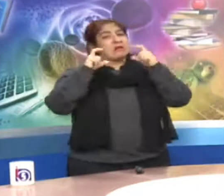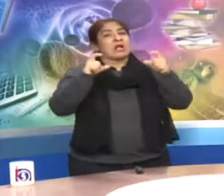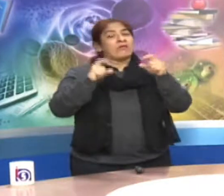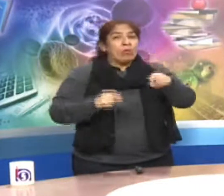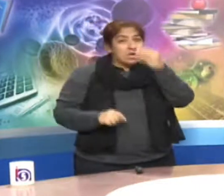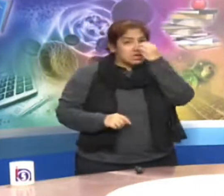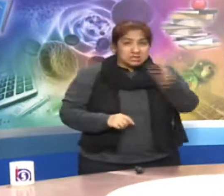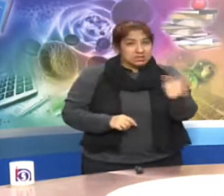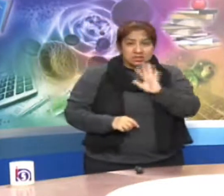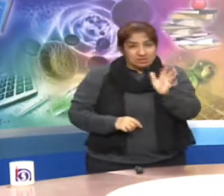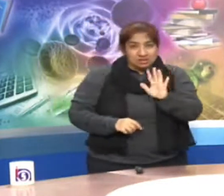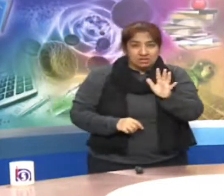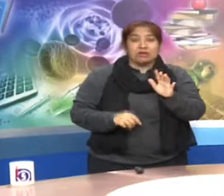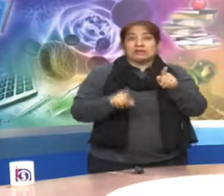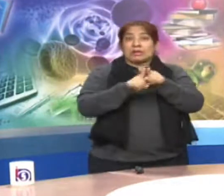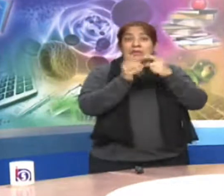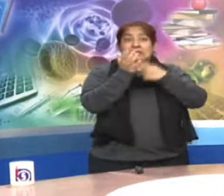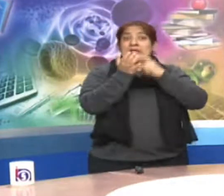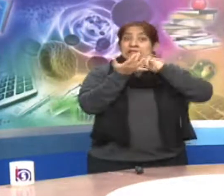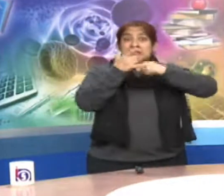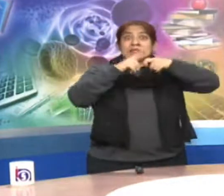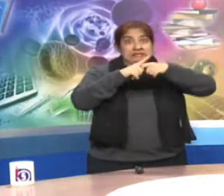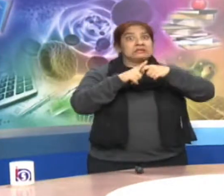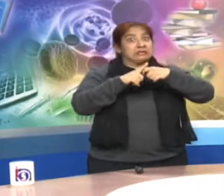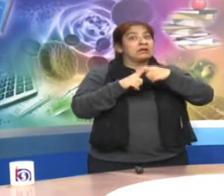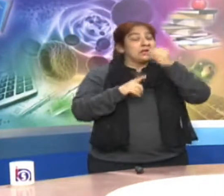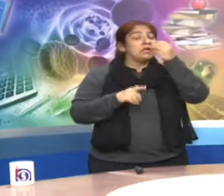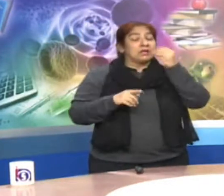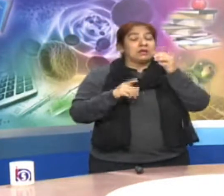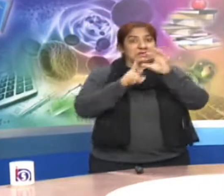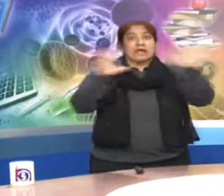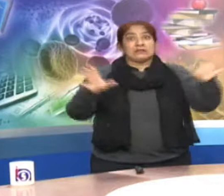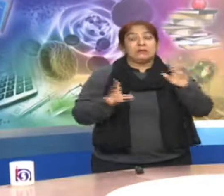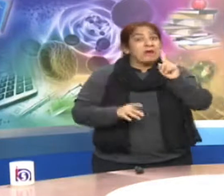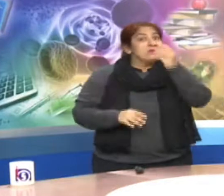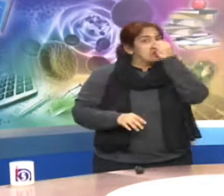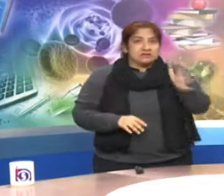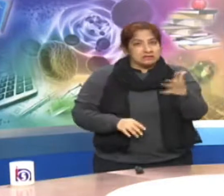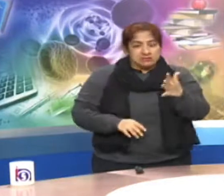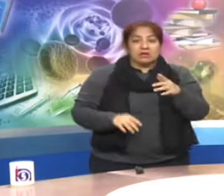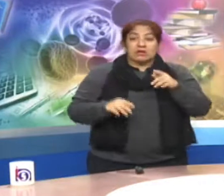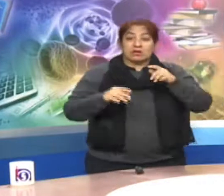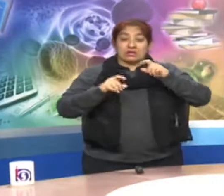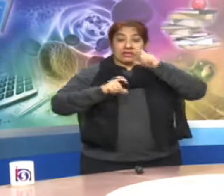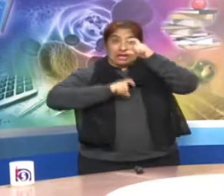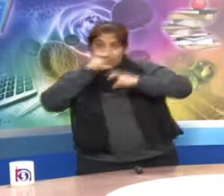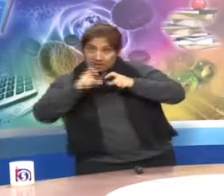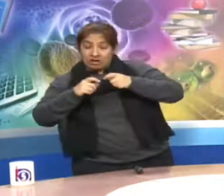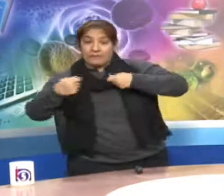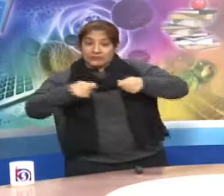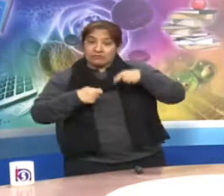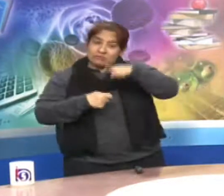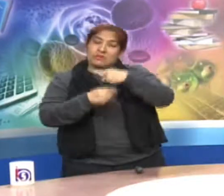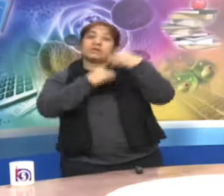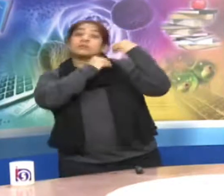social responsibility. It is not easy, it is very important. Social